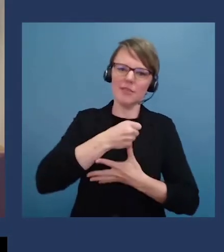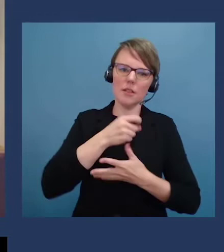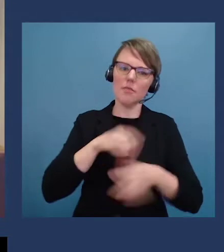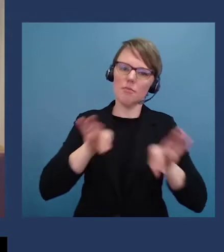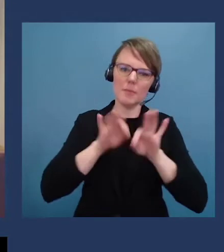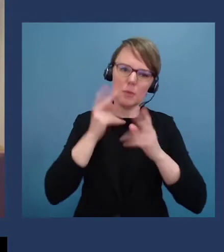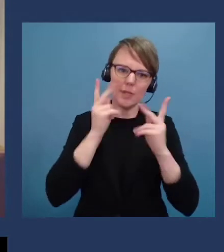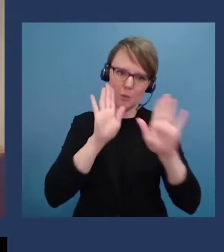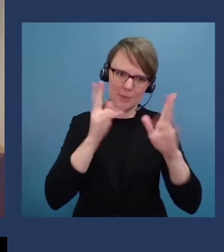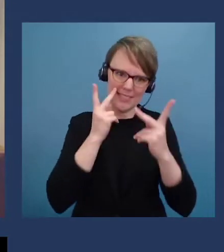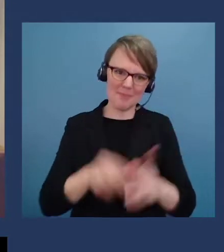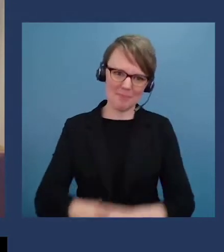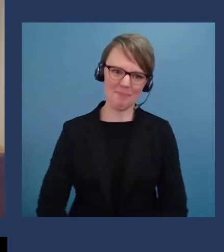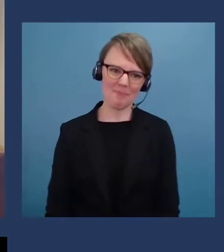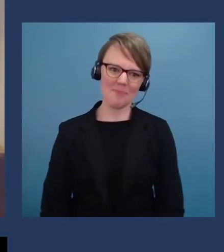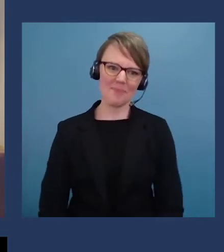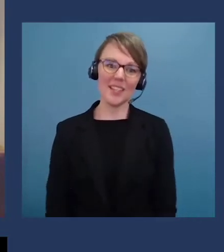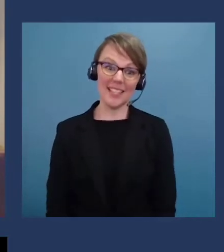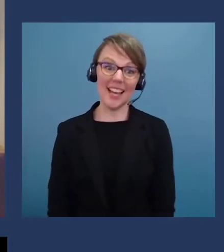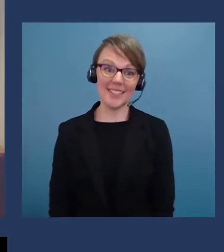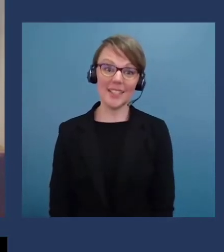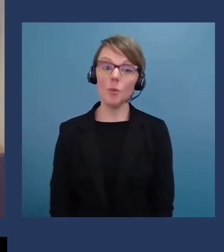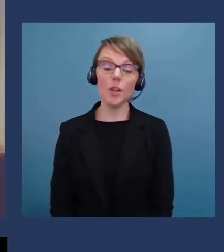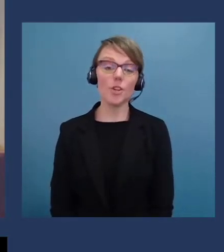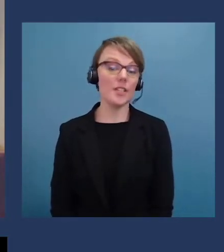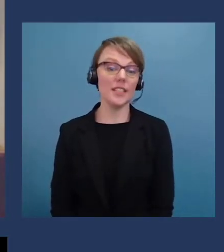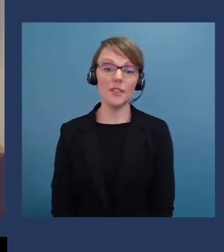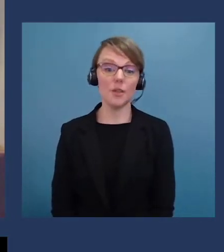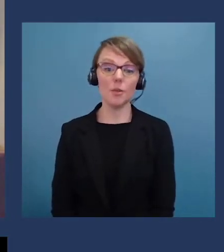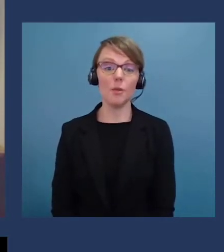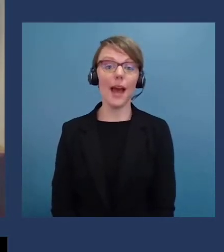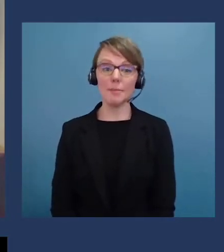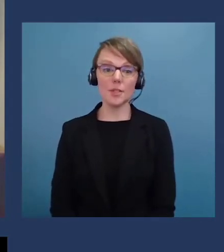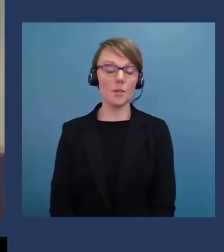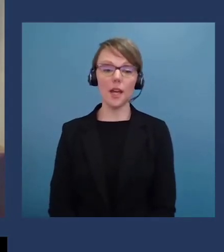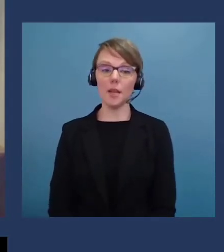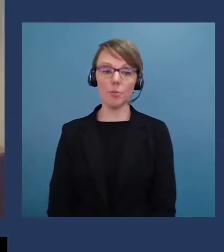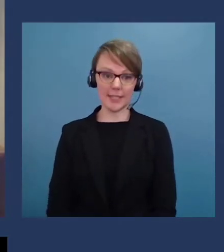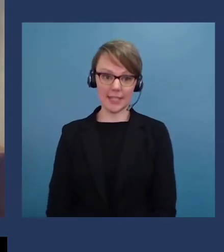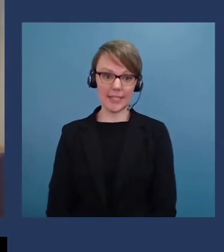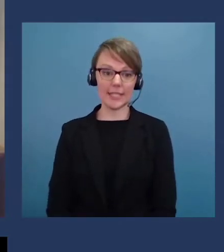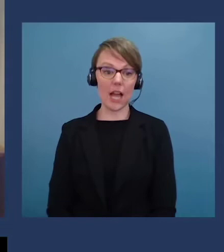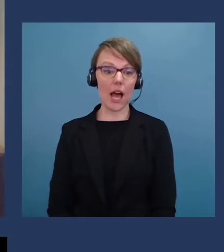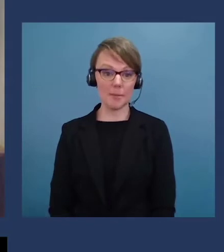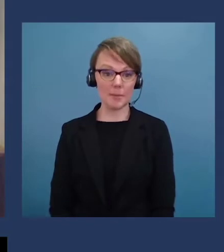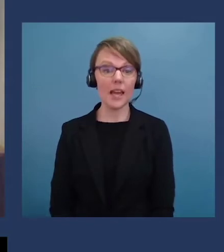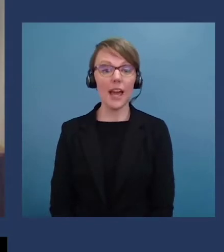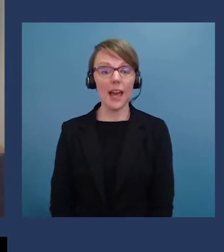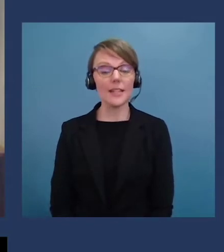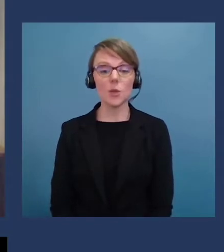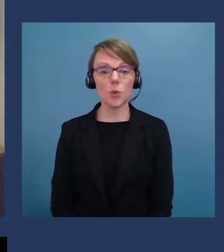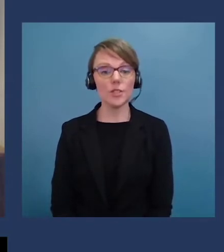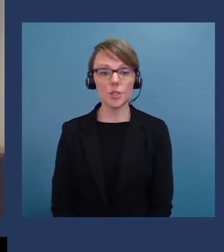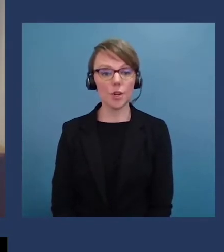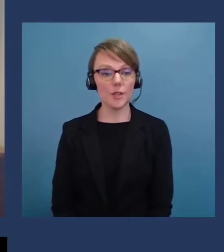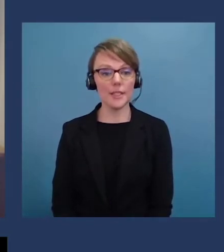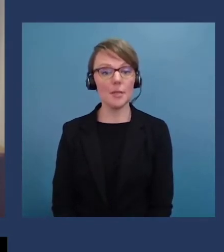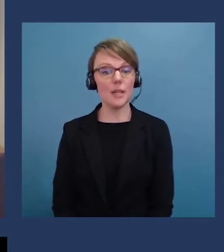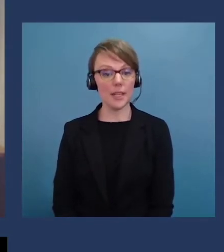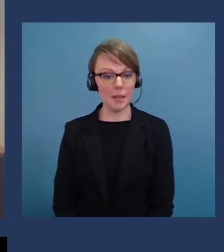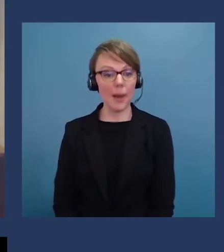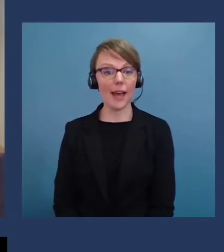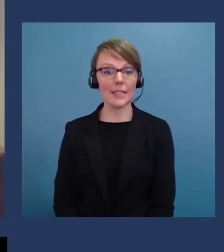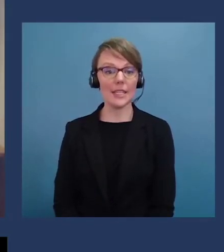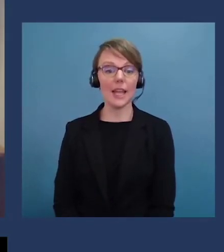Windows. And it's just tremendous to see people being able to play even games, which is a high precision activity so